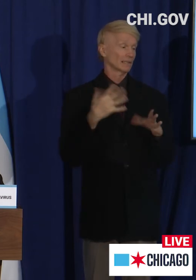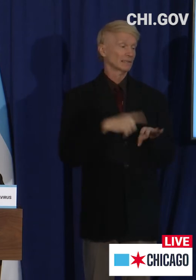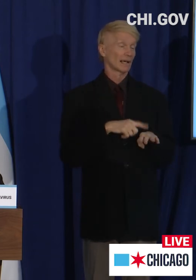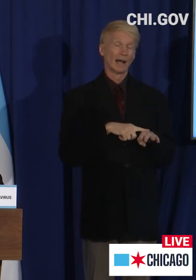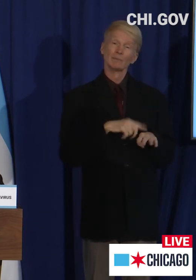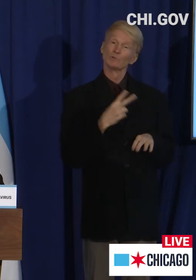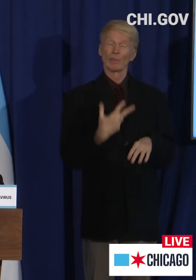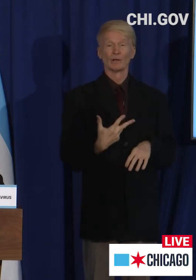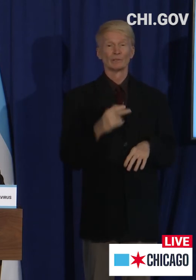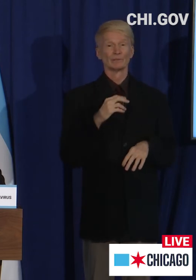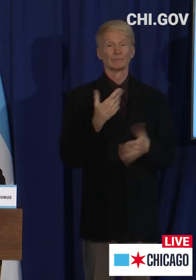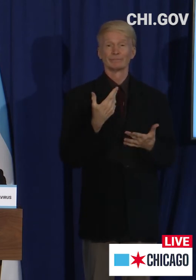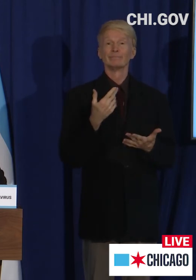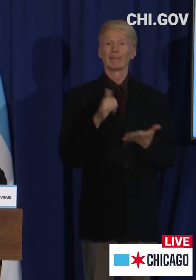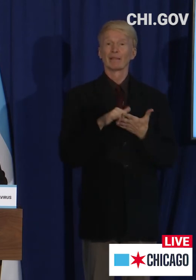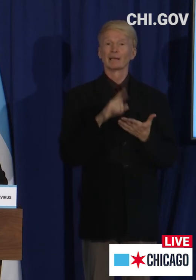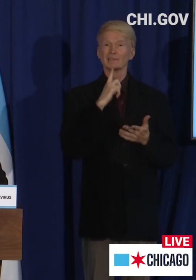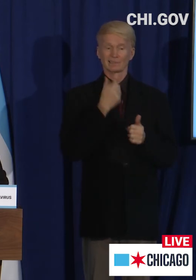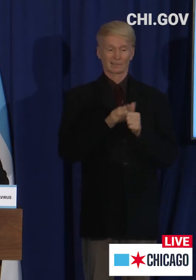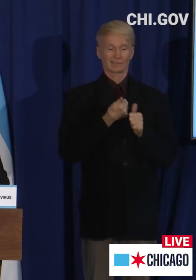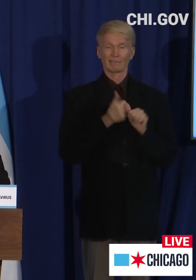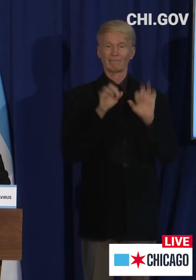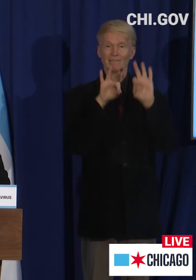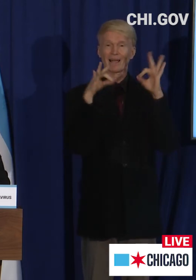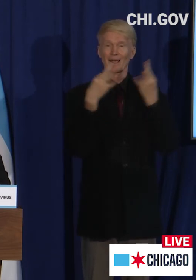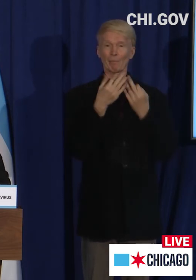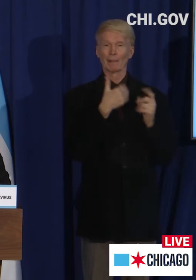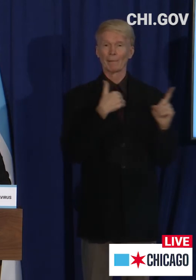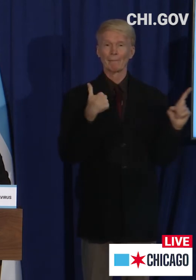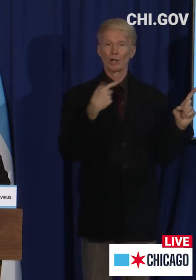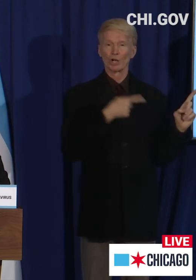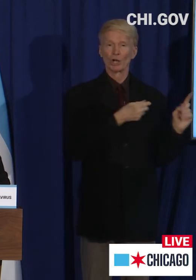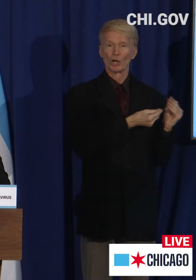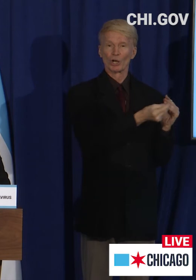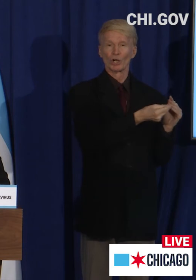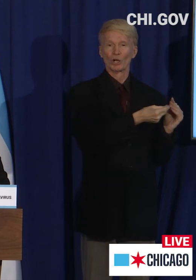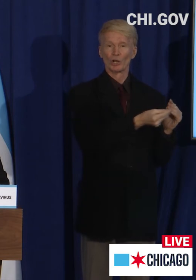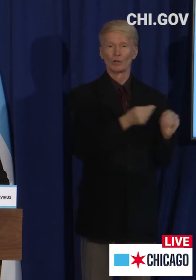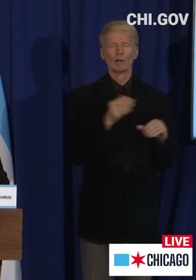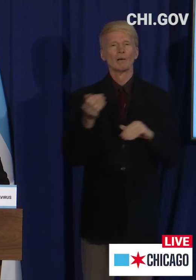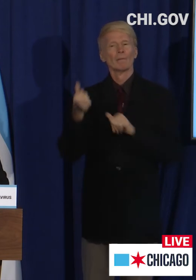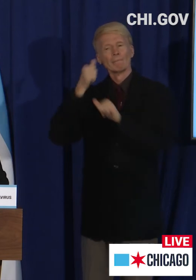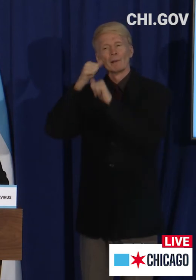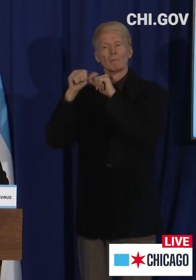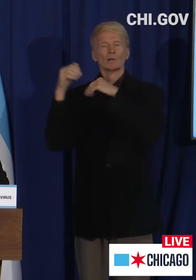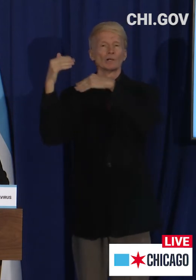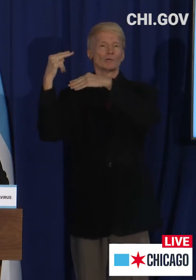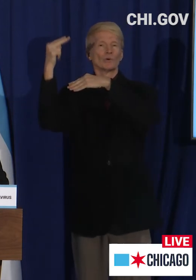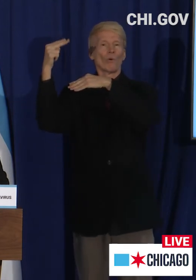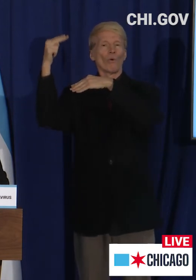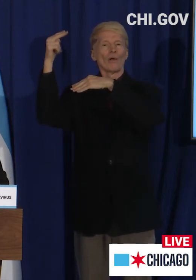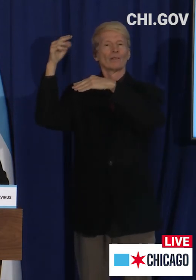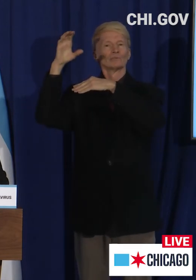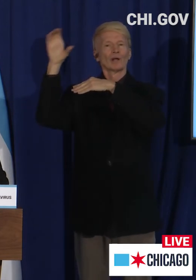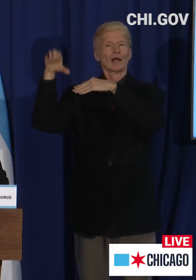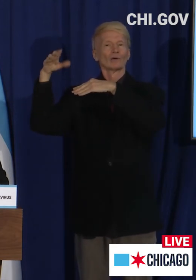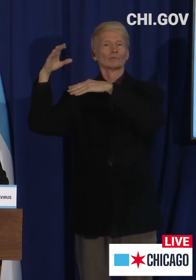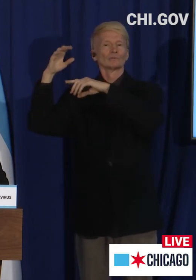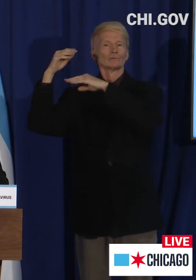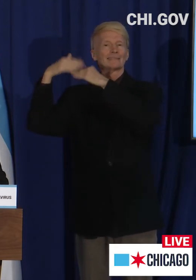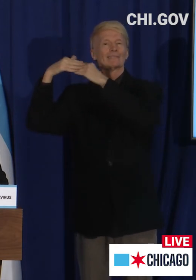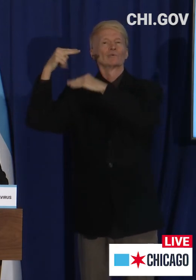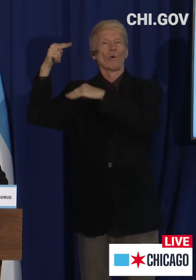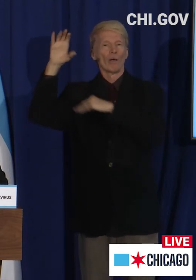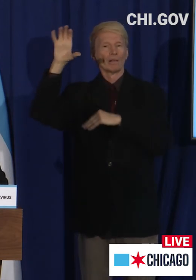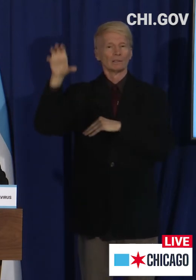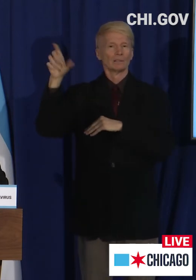member. That was really different than what we saw. There was a cluster on the north side, the near north side. And in that setting, people were